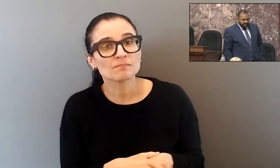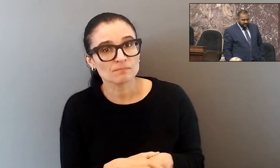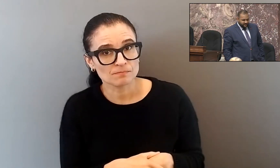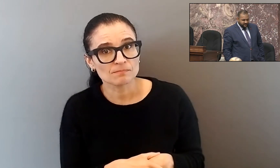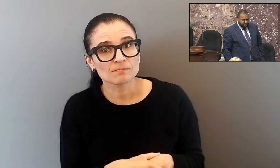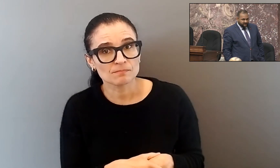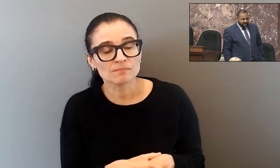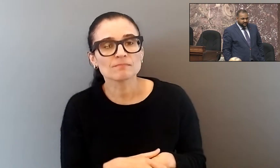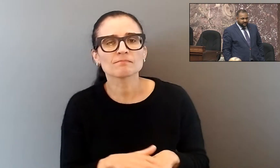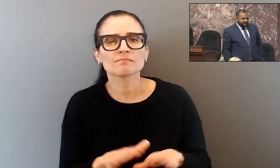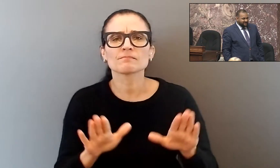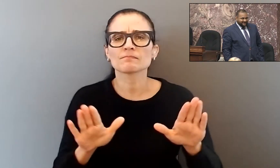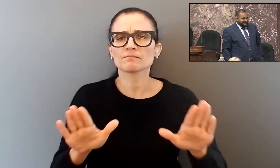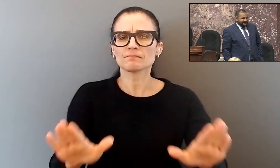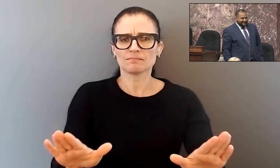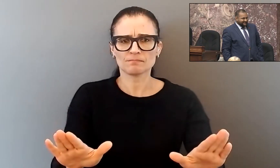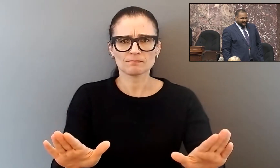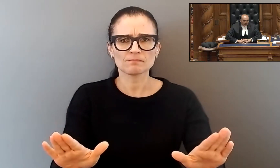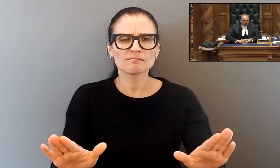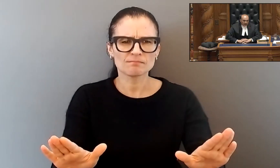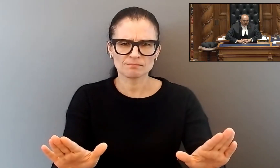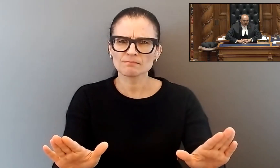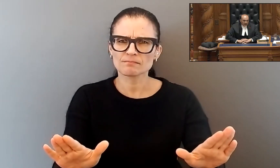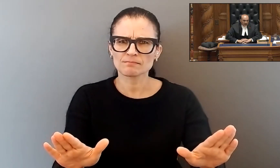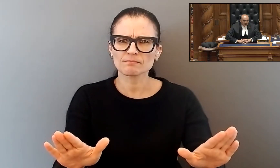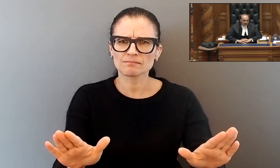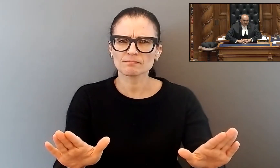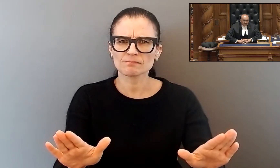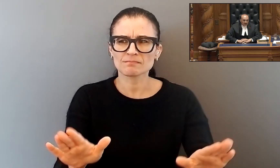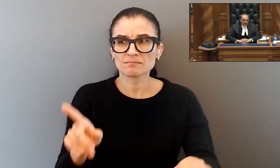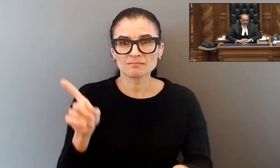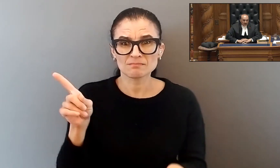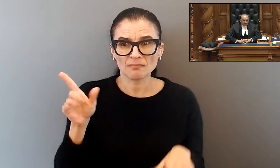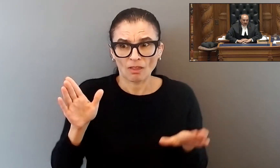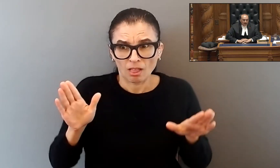Member, he has not even started yet, please.